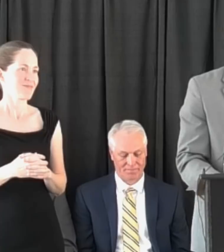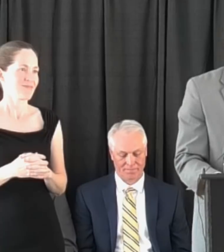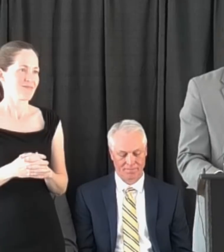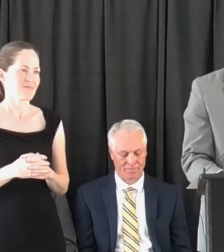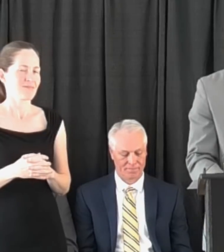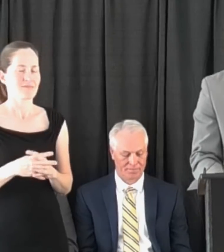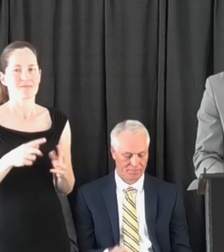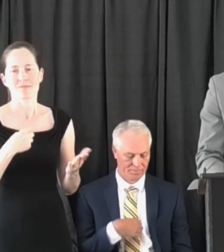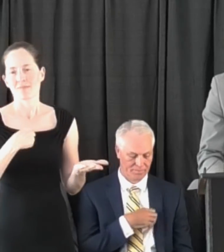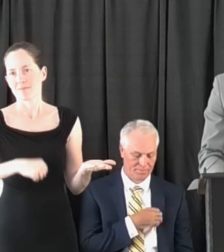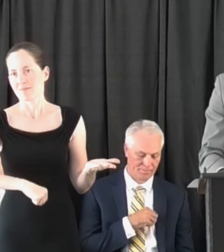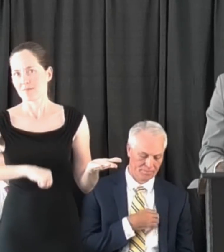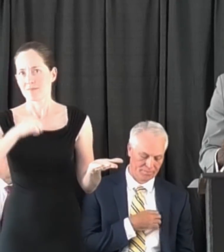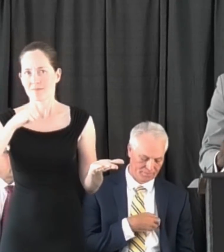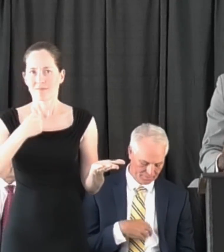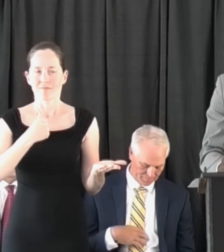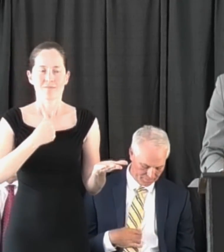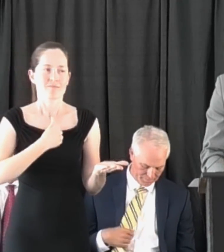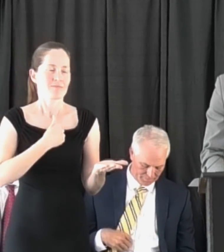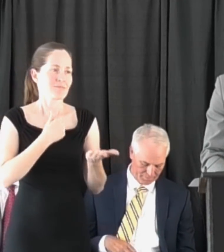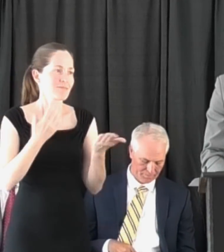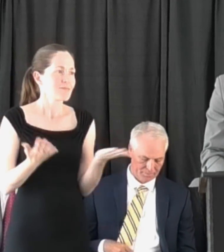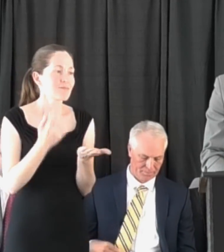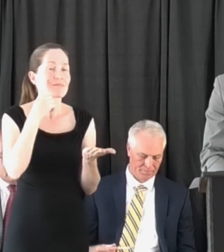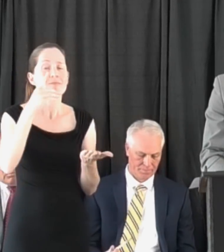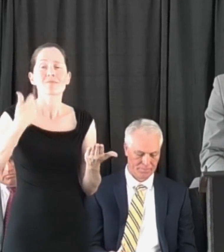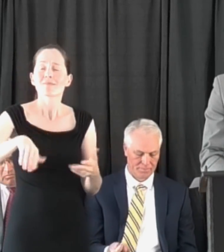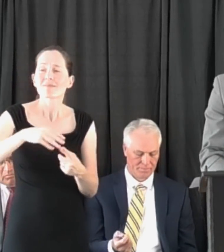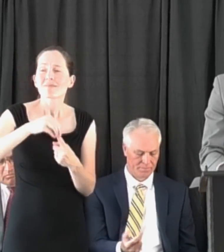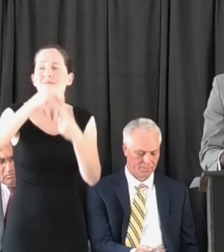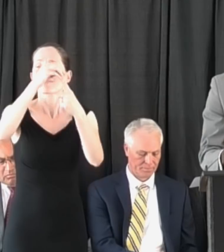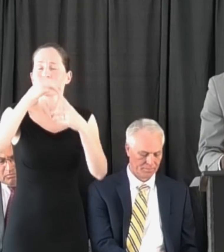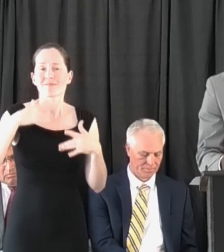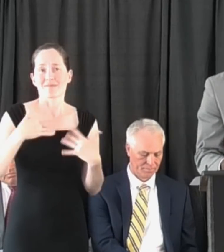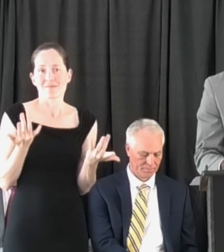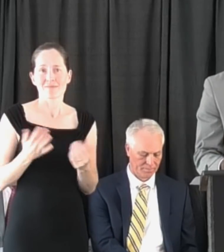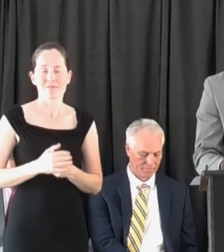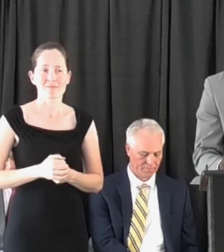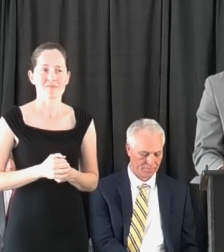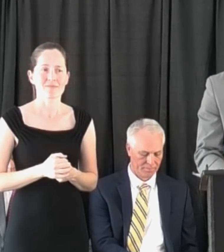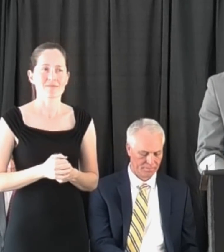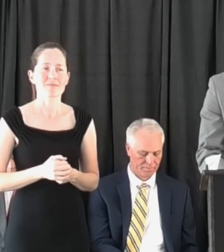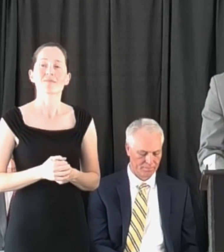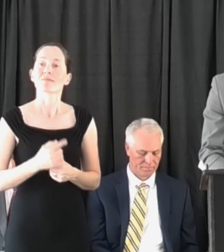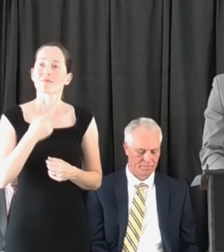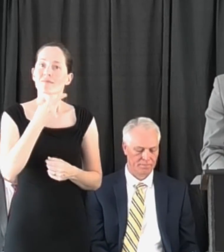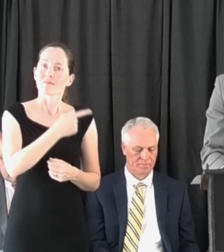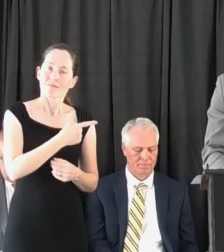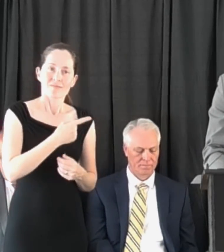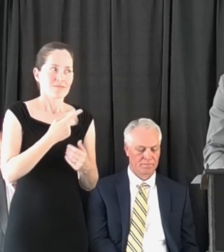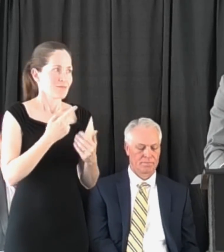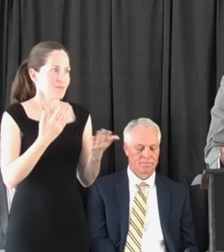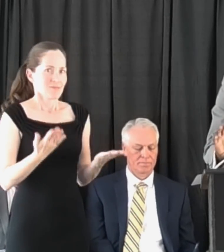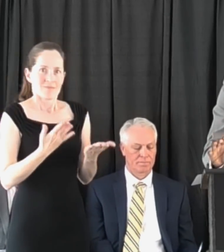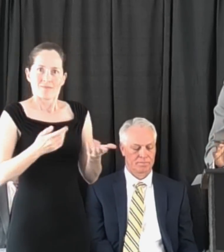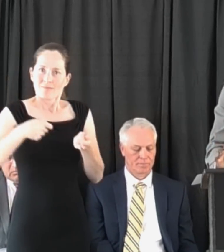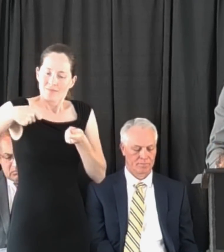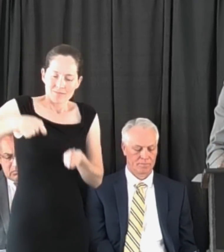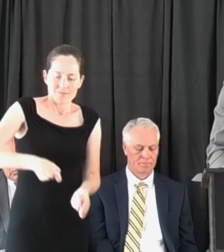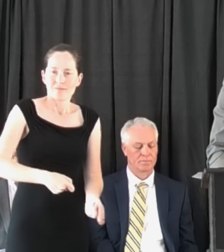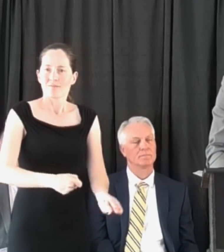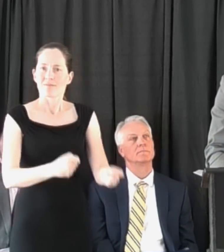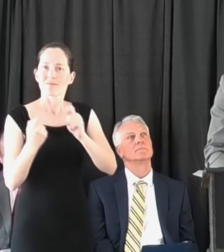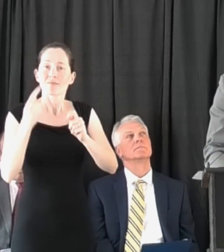I'm very proud to be here for this very special occasion. This groundbreaking for our new courthouse is symbolic for so